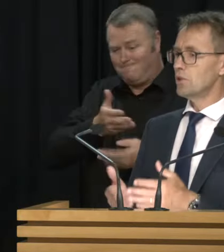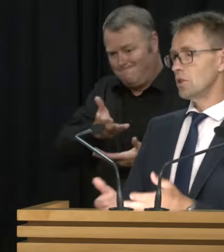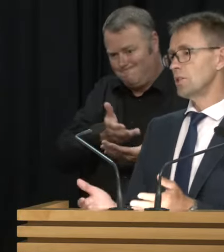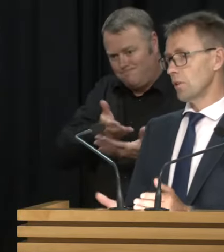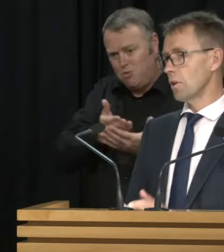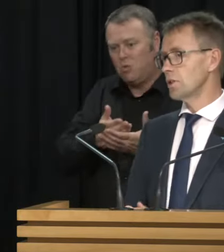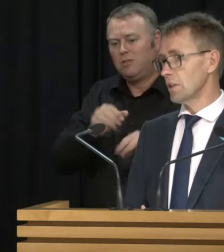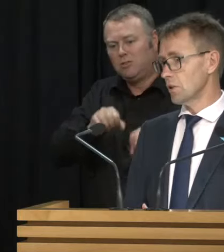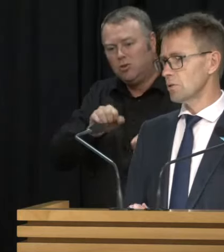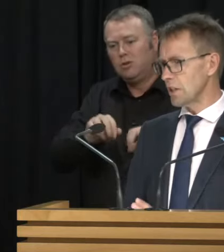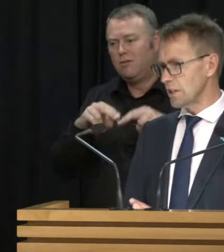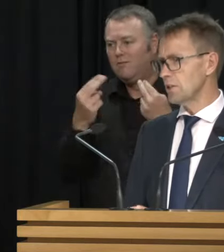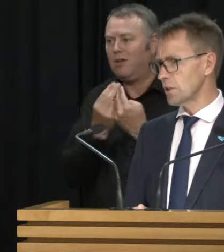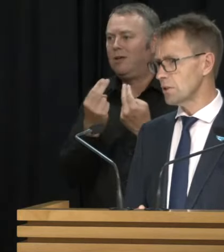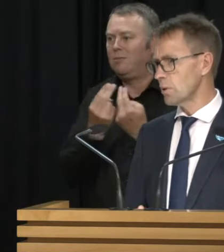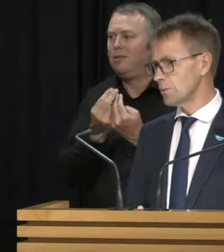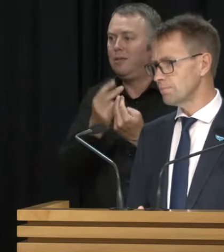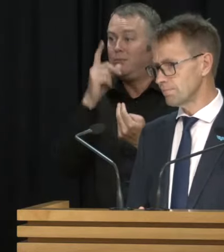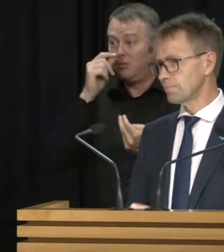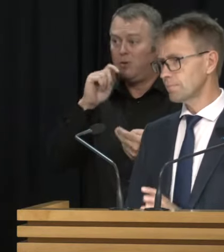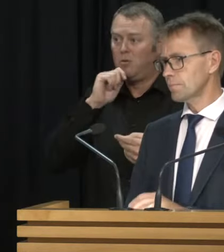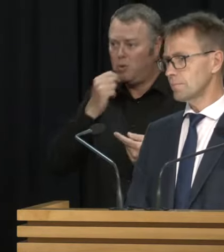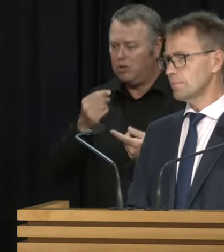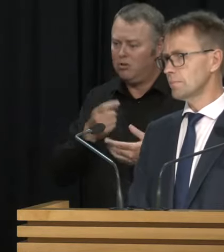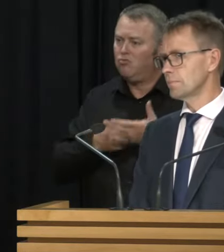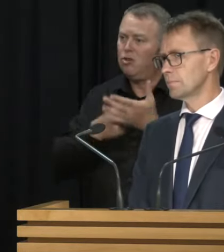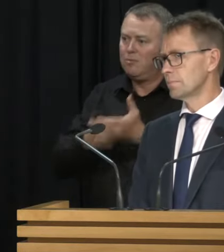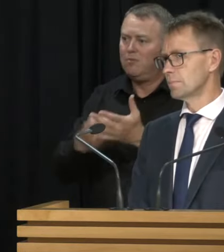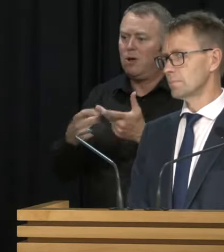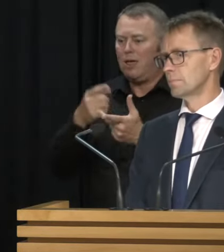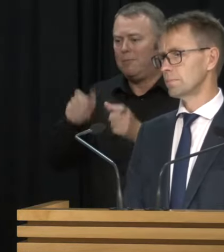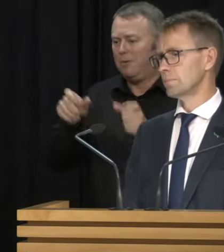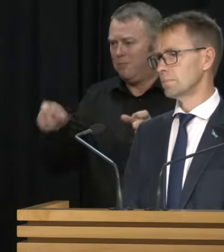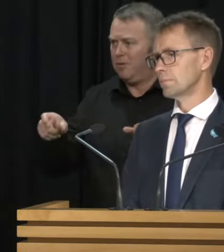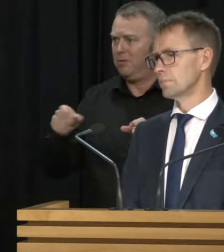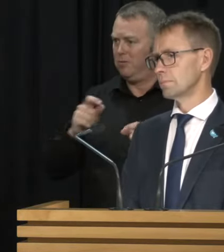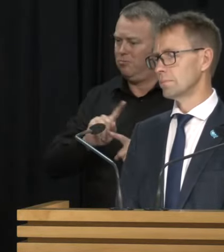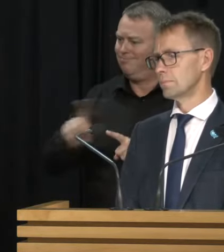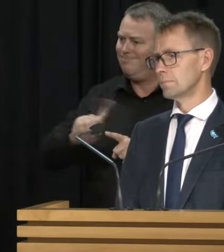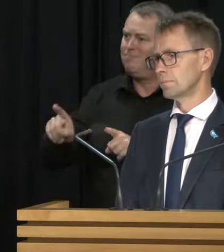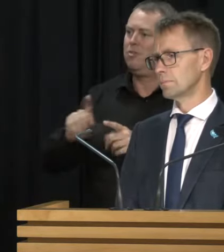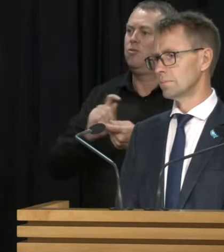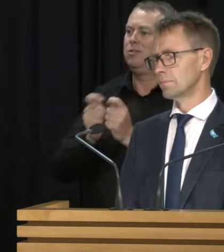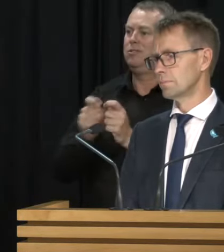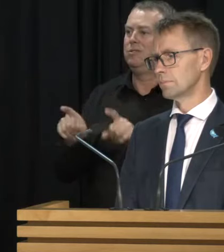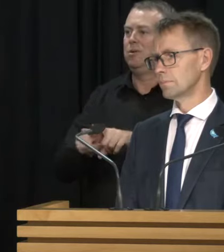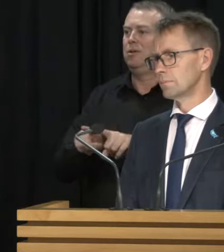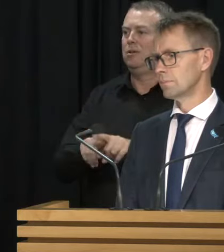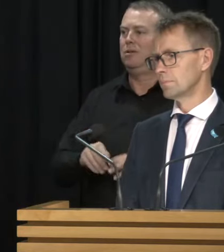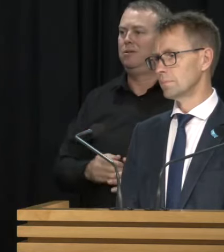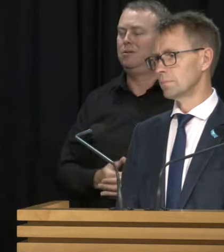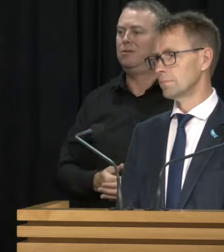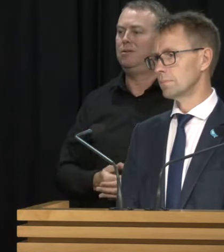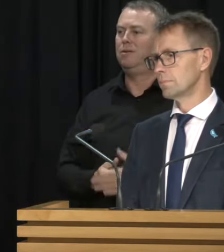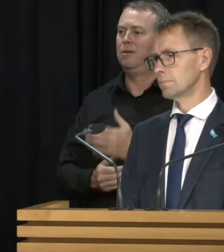then suggest that those households get tested as well. So there's a large number of casual plus